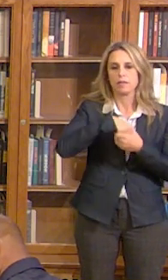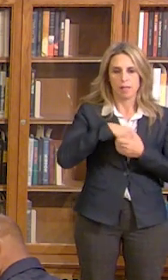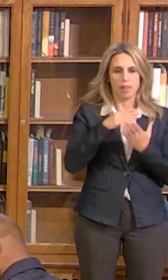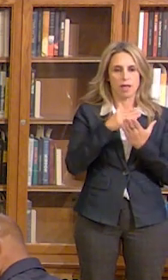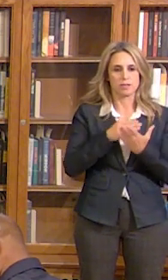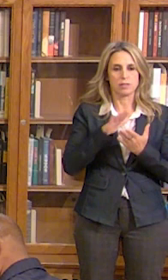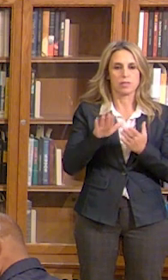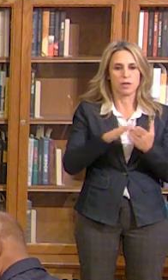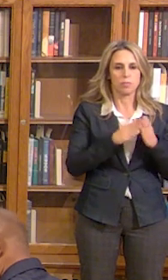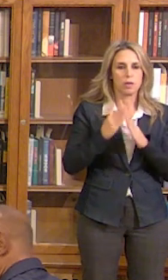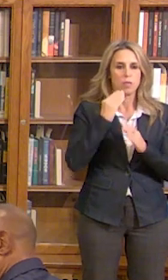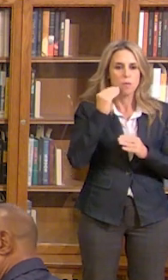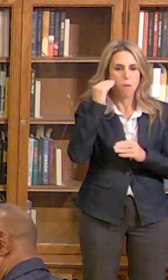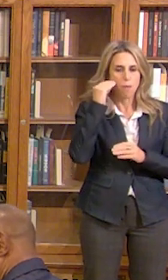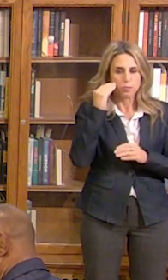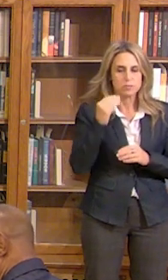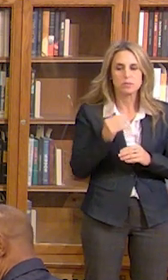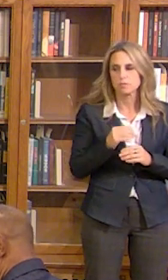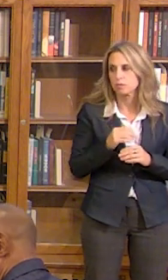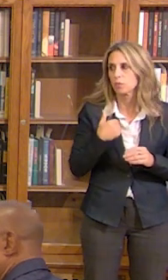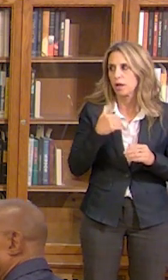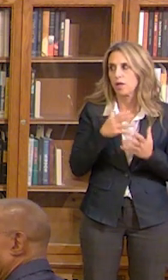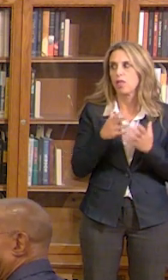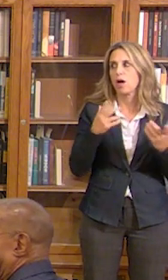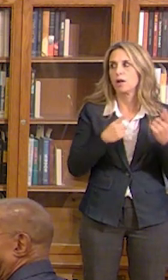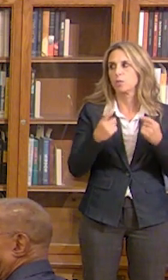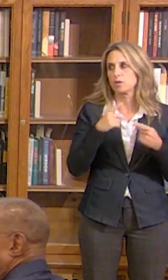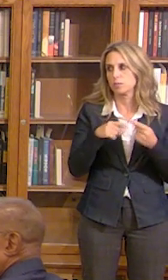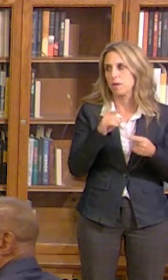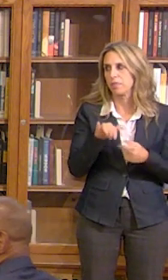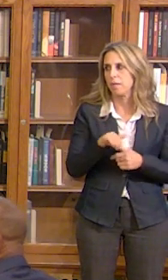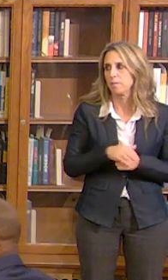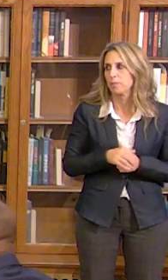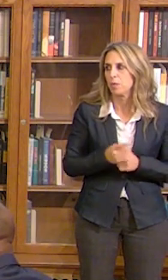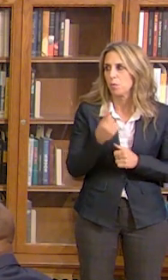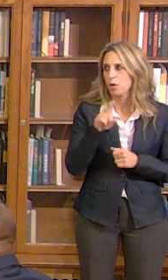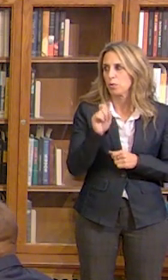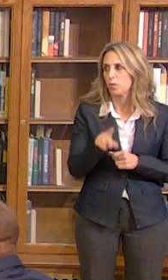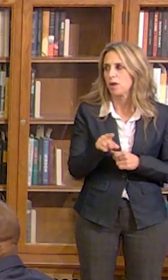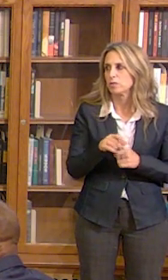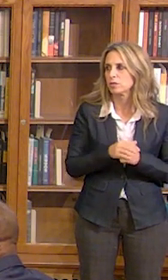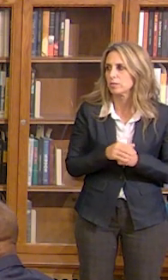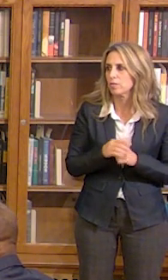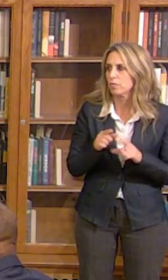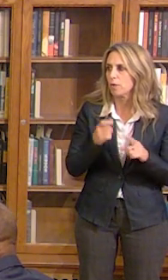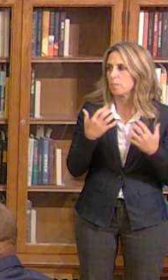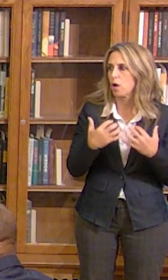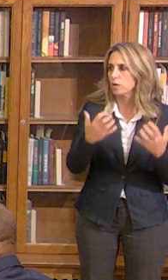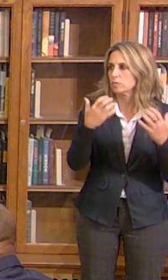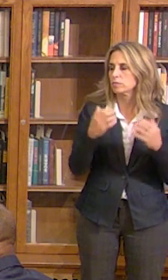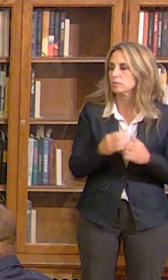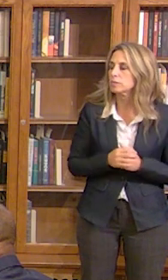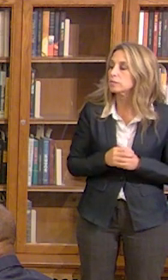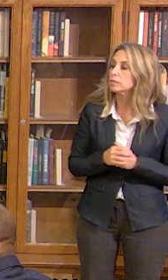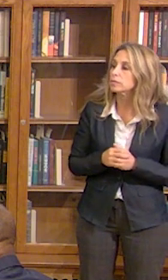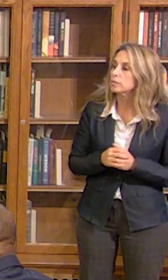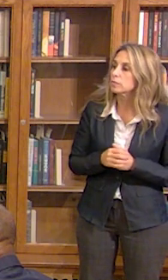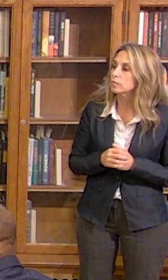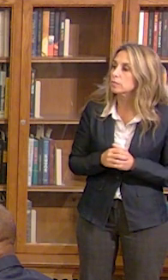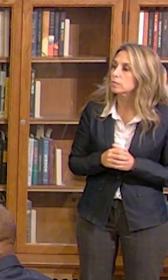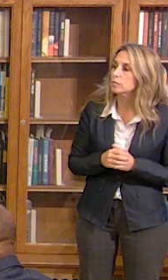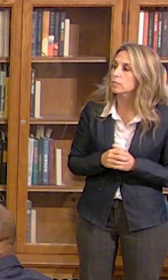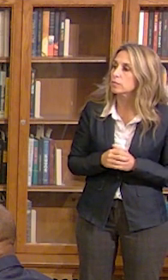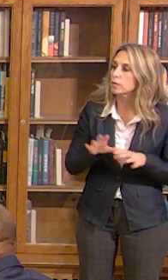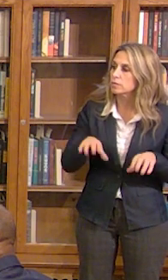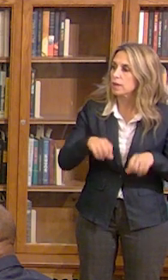communities in their own homes which we have gotten a lot of questions about one of the questions that we have from the audience as well taking